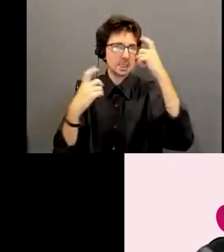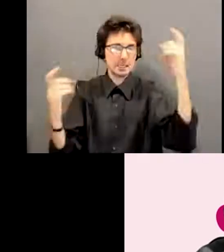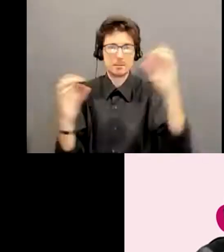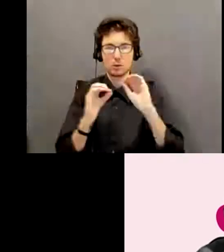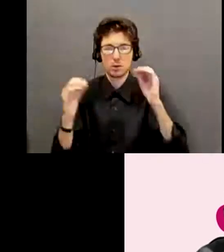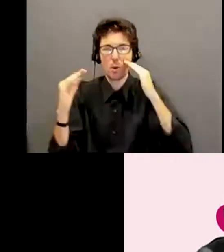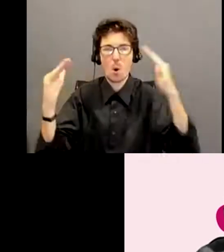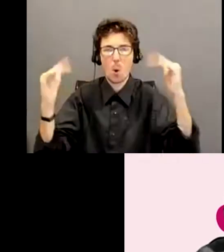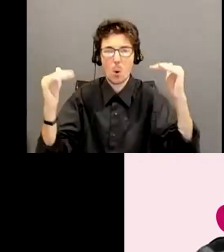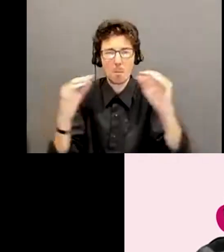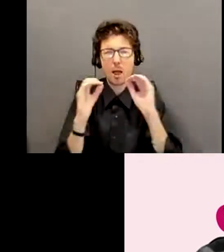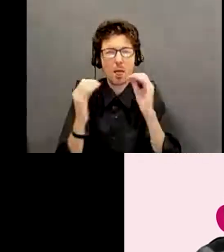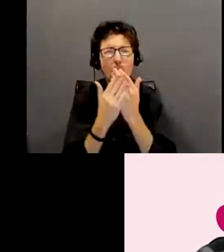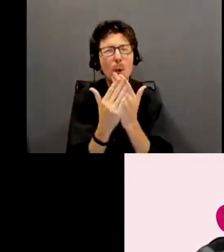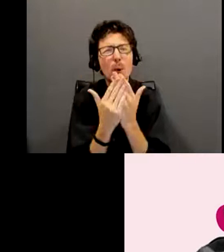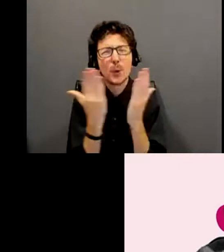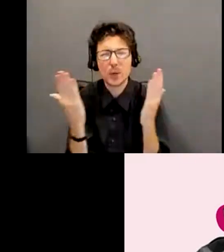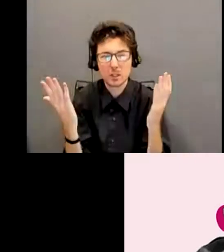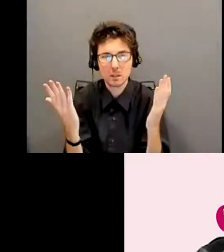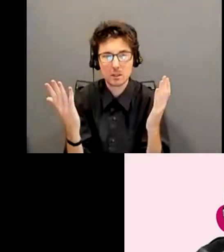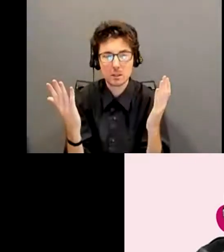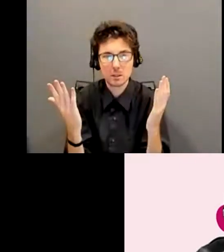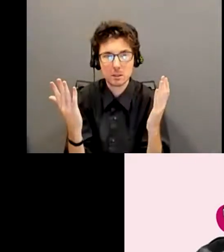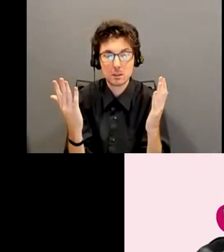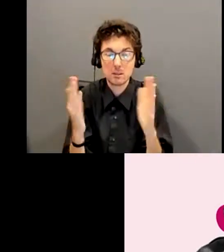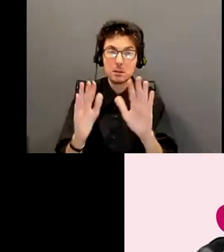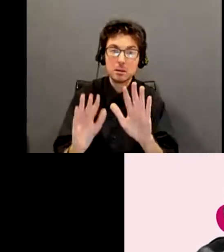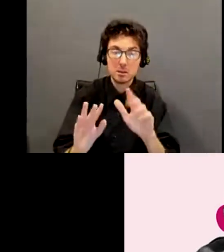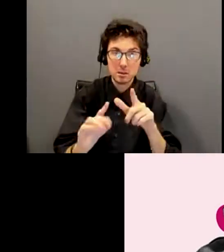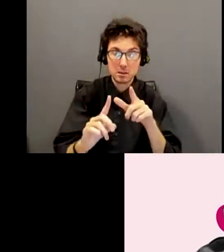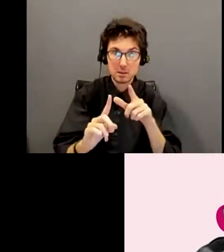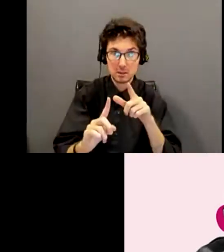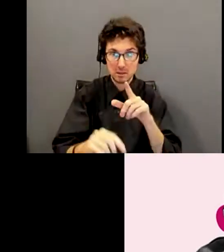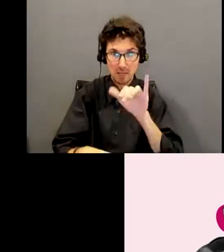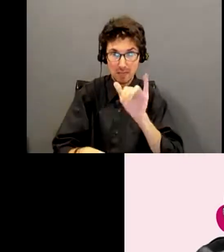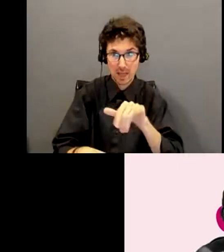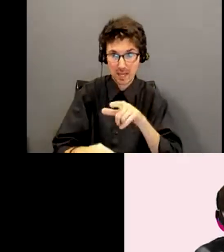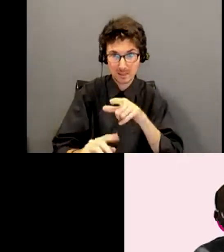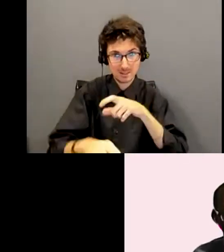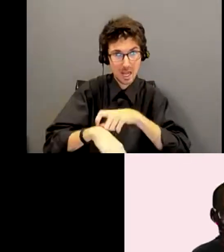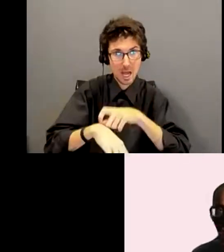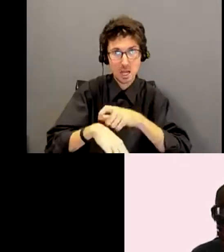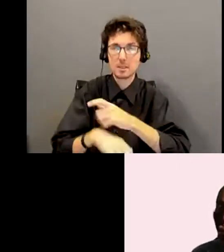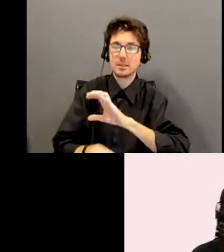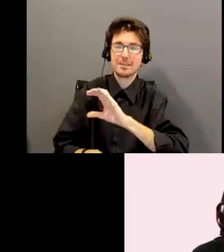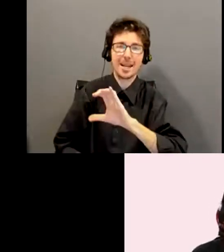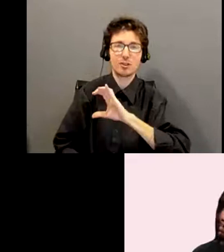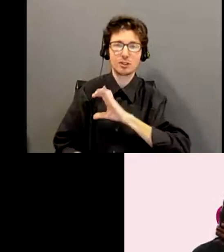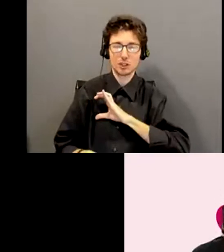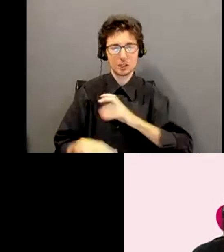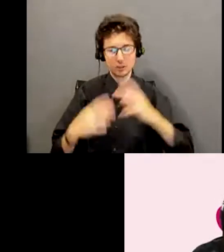all. And in this point, when you're building your character and building your thoughts about